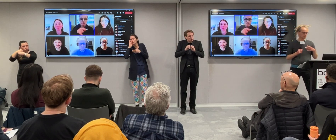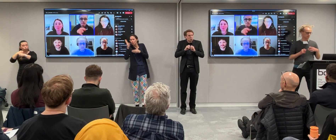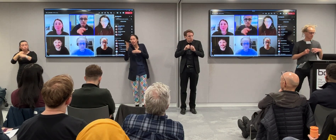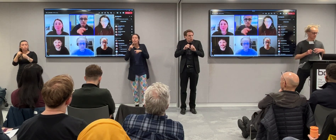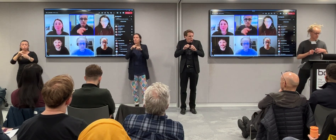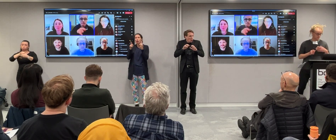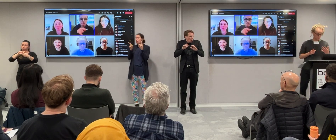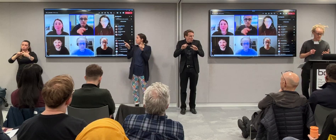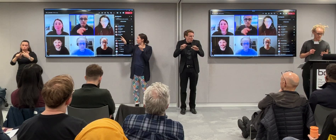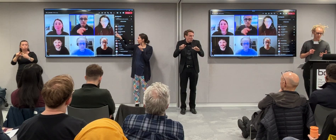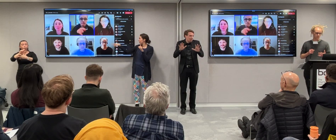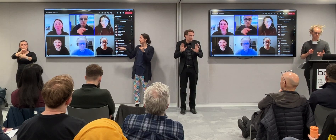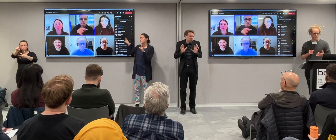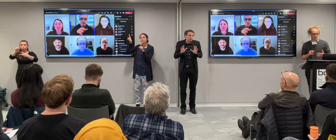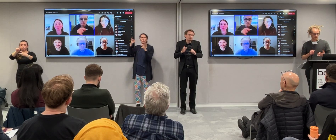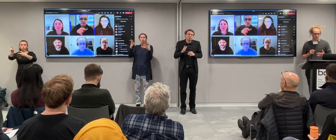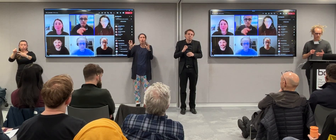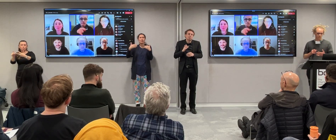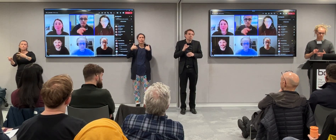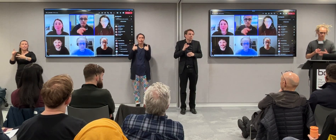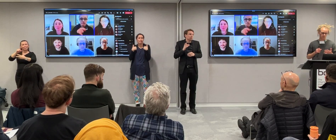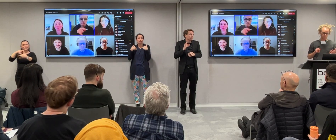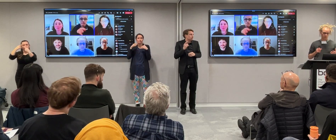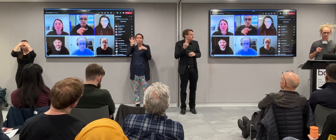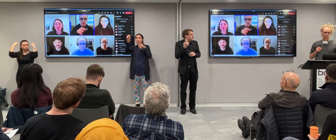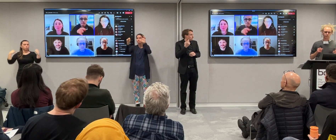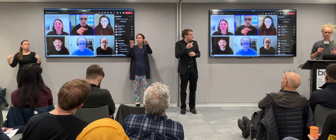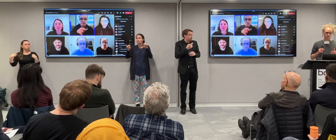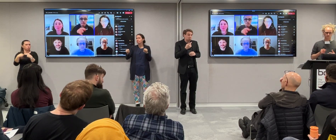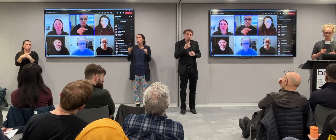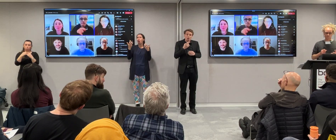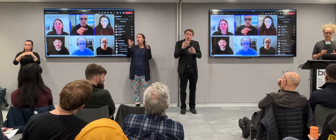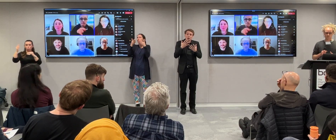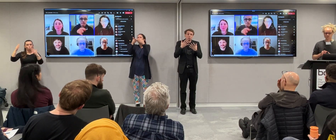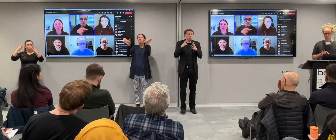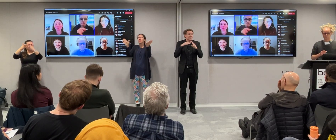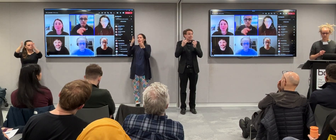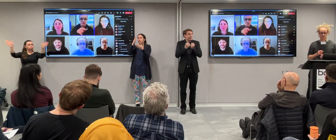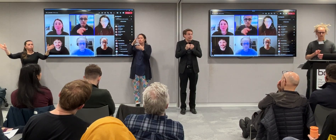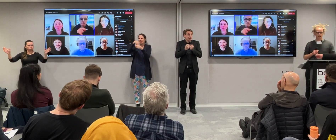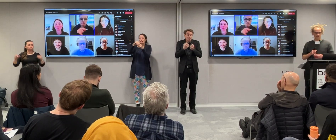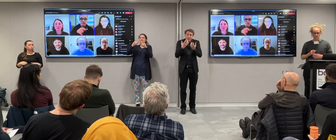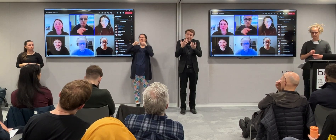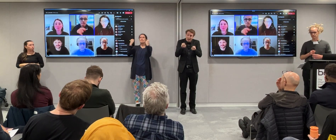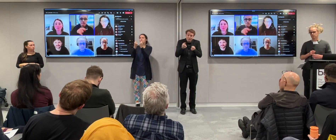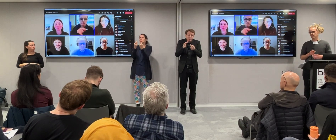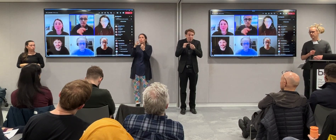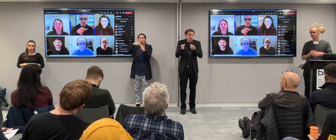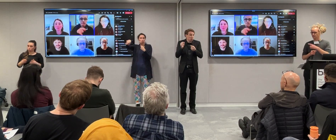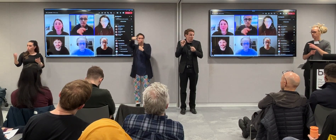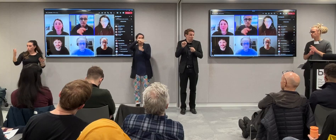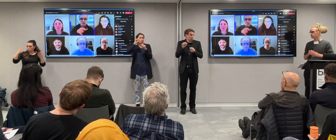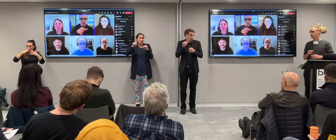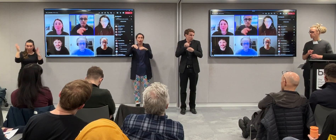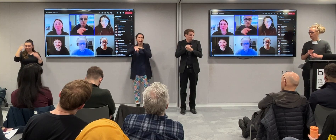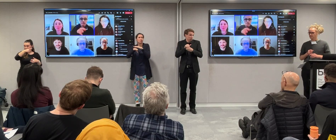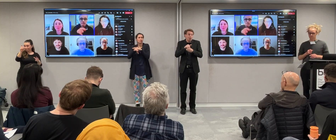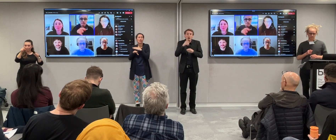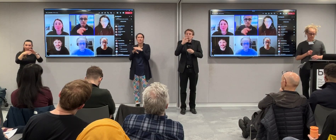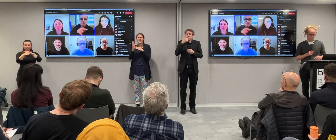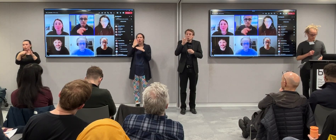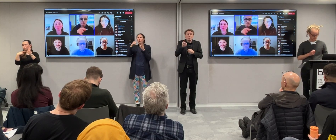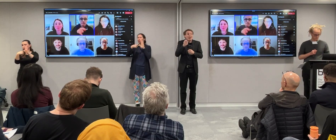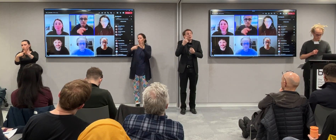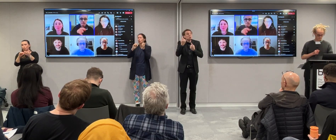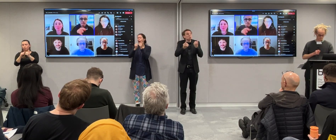itself is already on the public branch of Teams, and you have access to that, and I'll show you how to